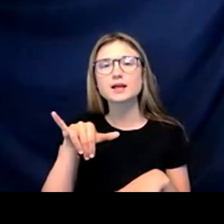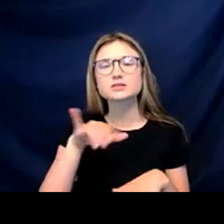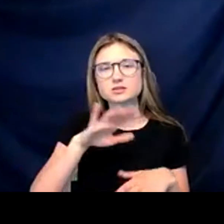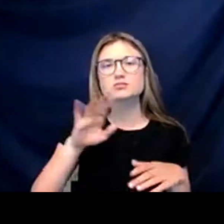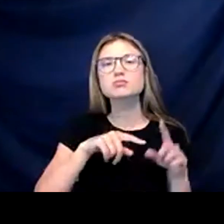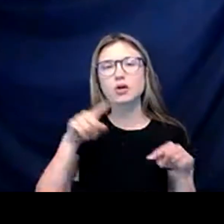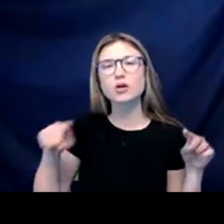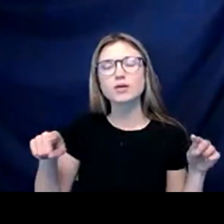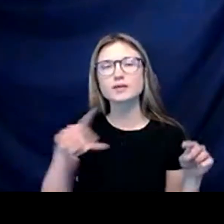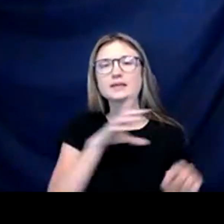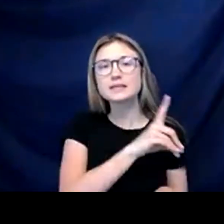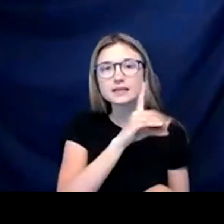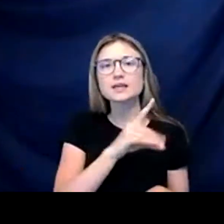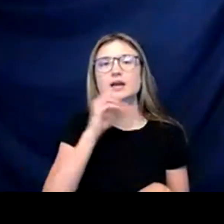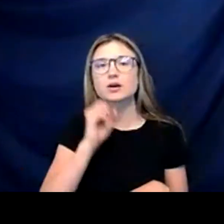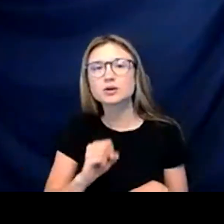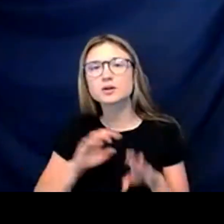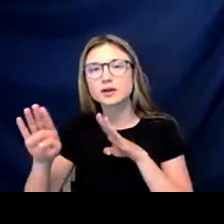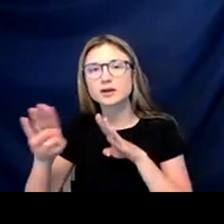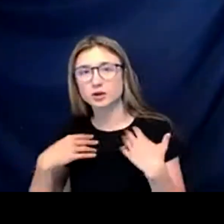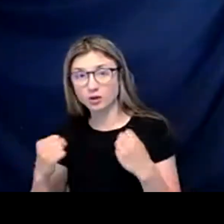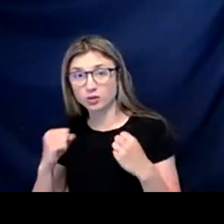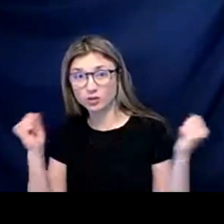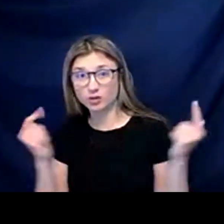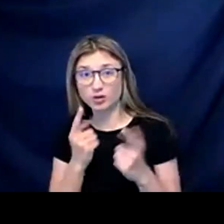health, all of that. Even OBH as well.